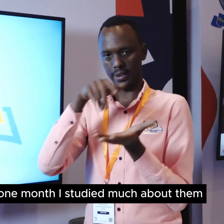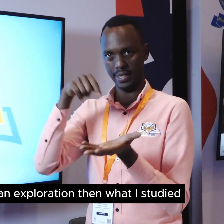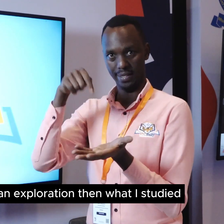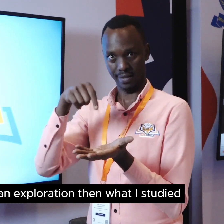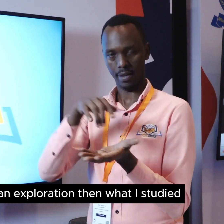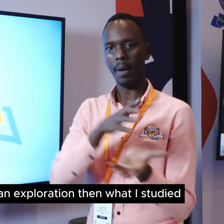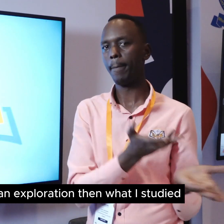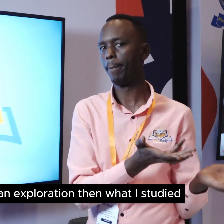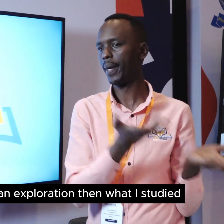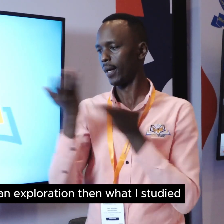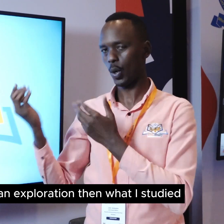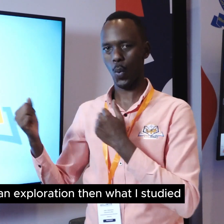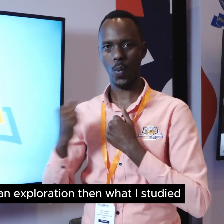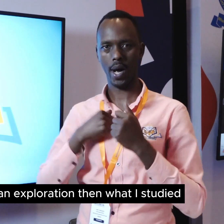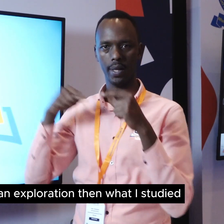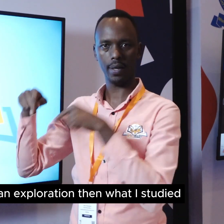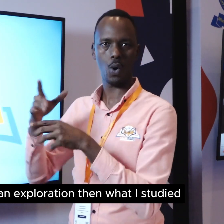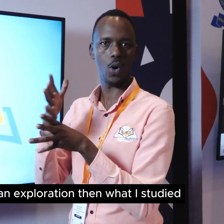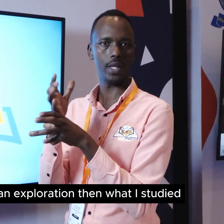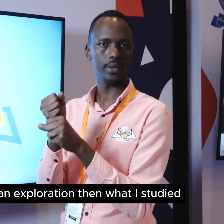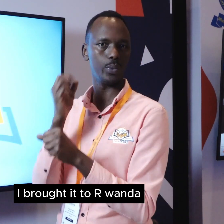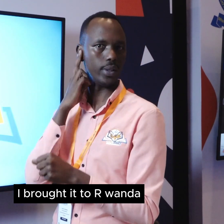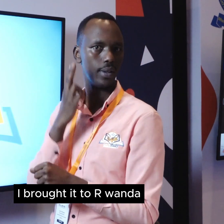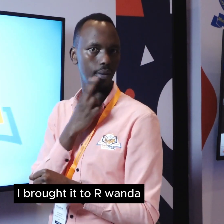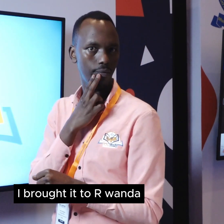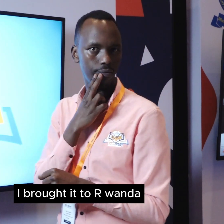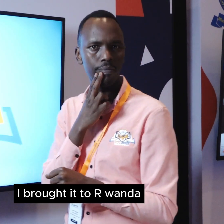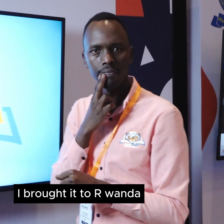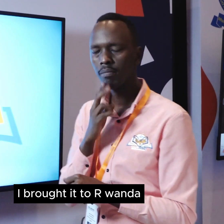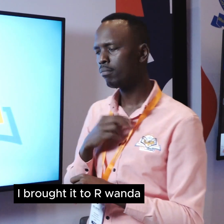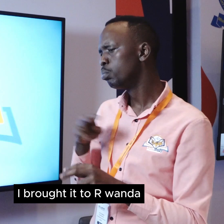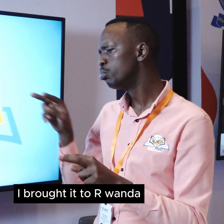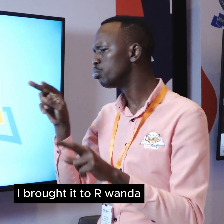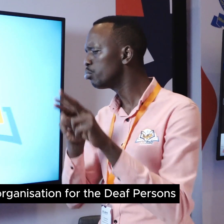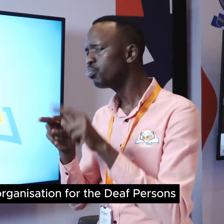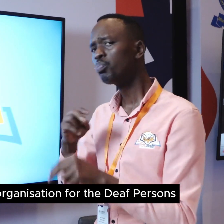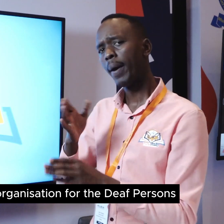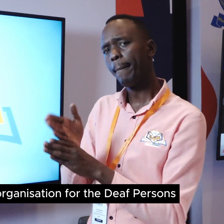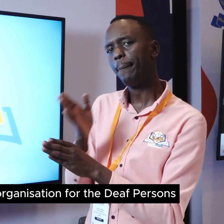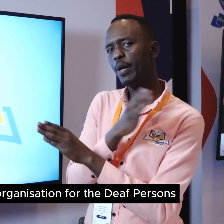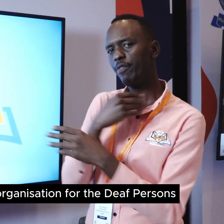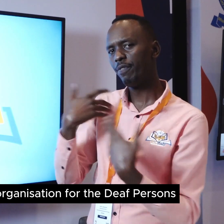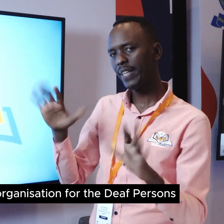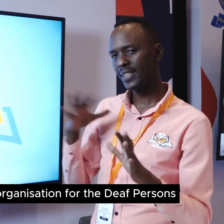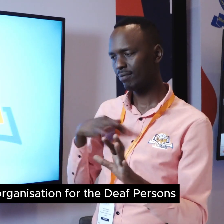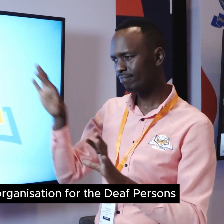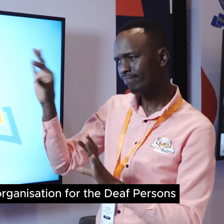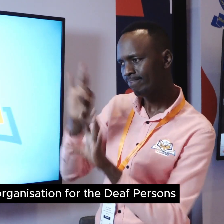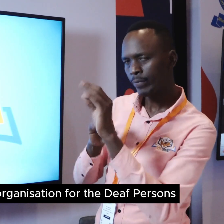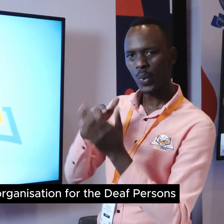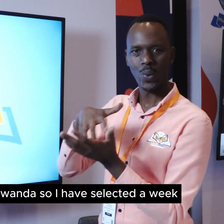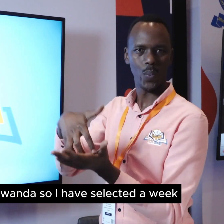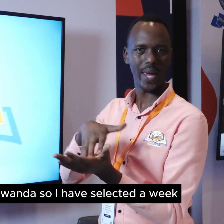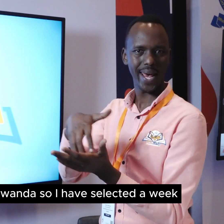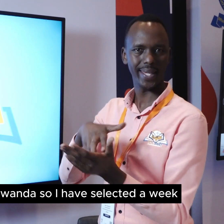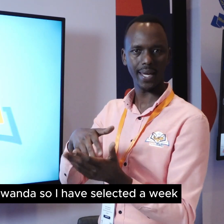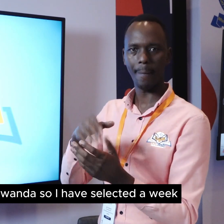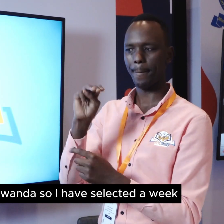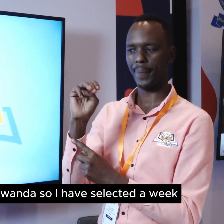an exploration. Then what I studied, I brought it to Rwanda, in the organization for the deaf persons in Rwanda. So I